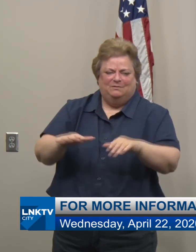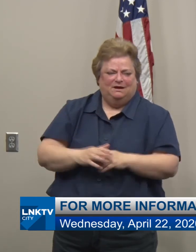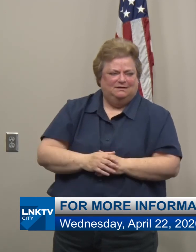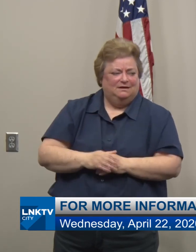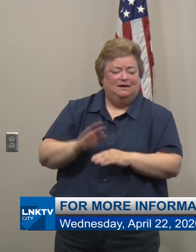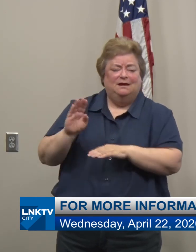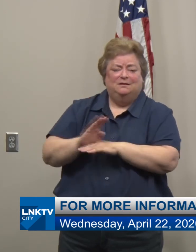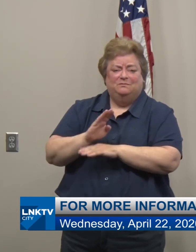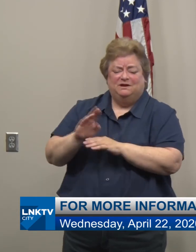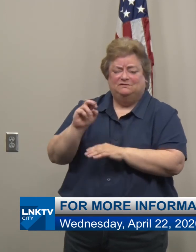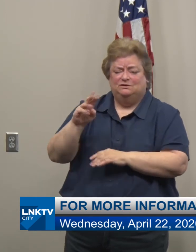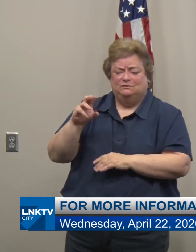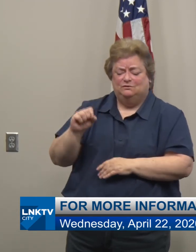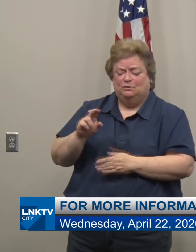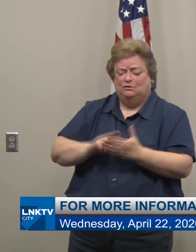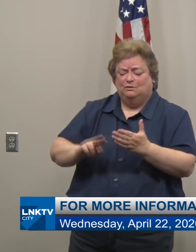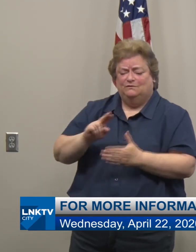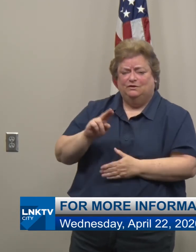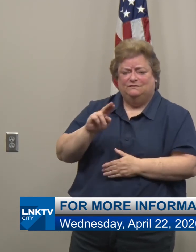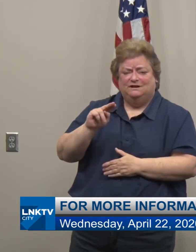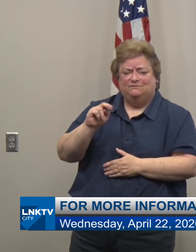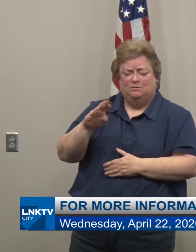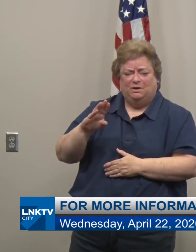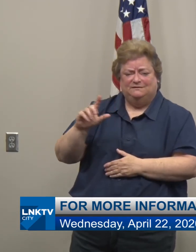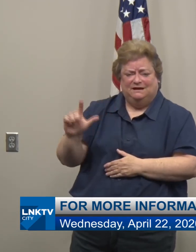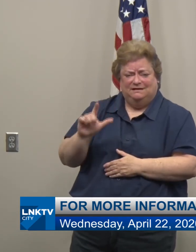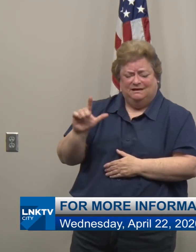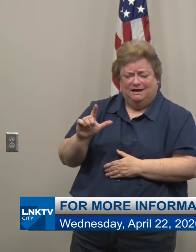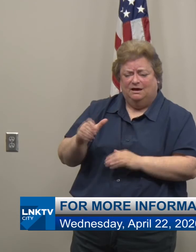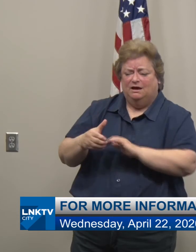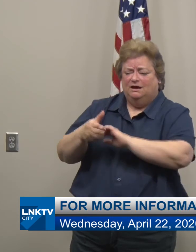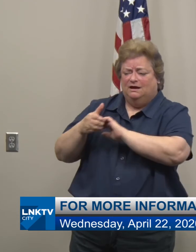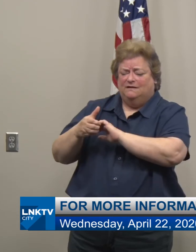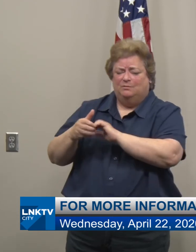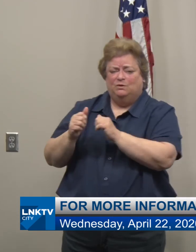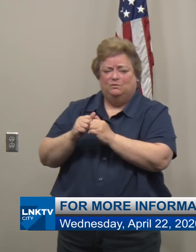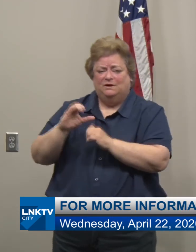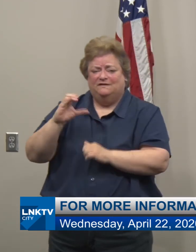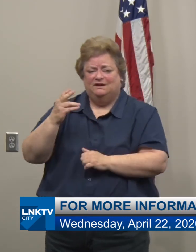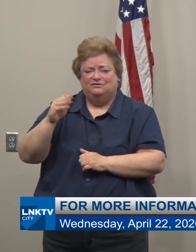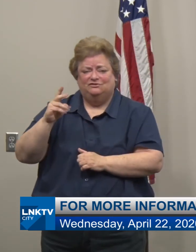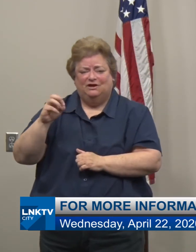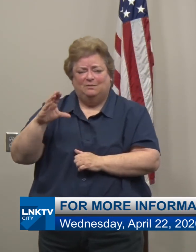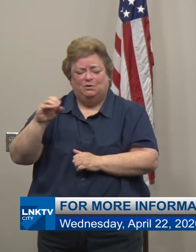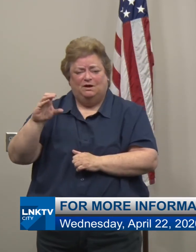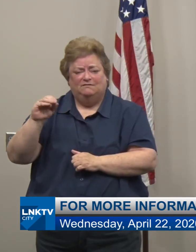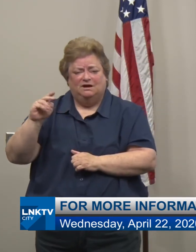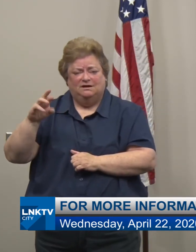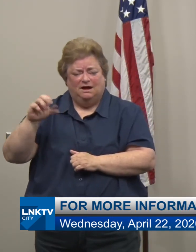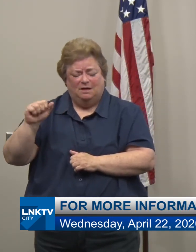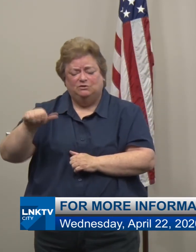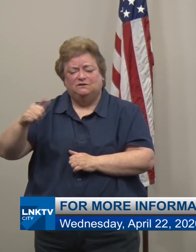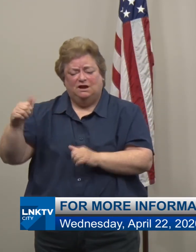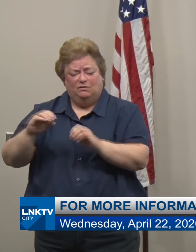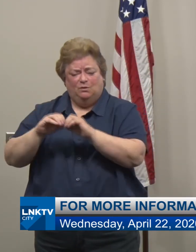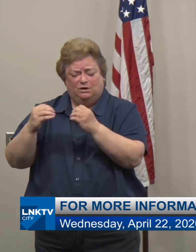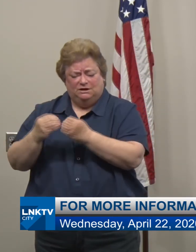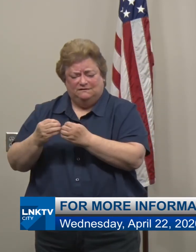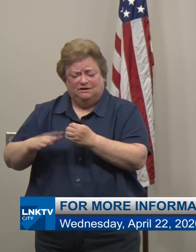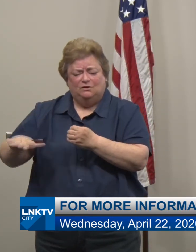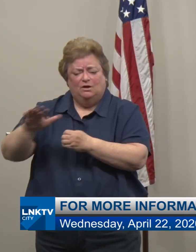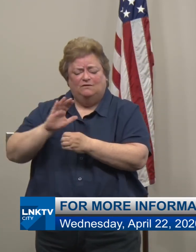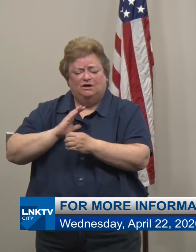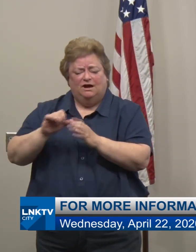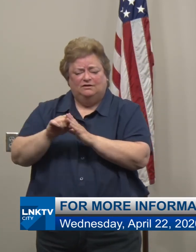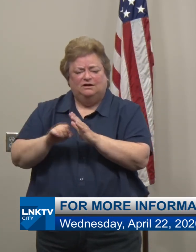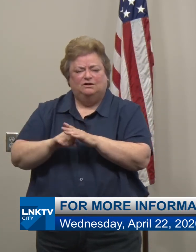business news, the University of Nebraska-Lincoln collaborated with the Nebraska Chamber of Commerce and Industry and other organizations across our state to